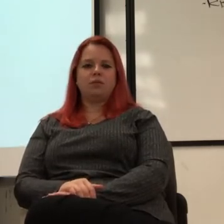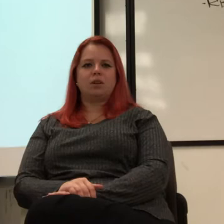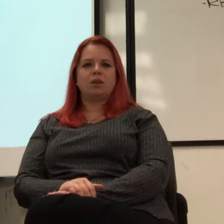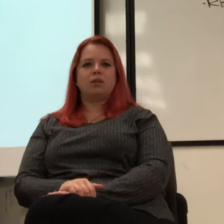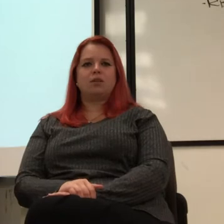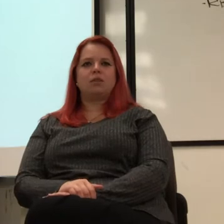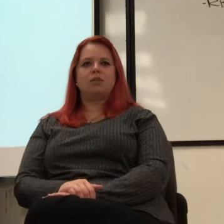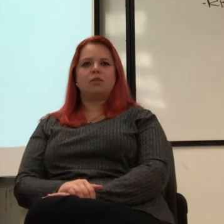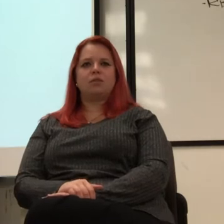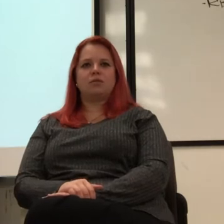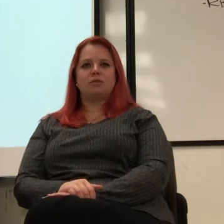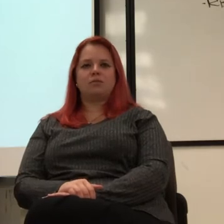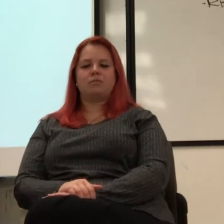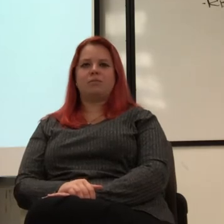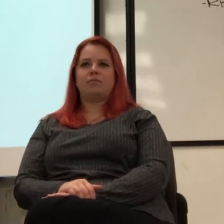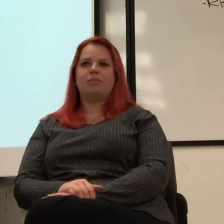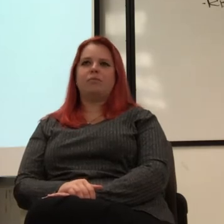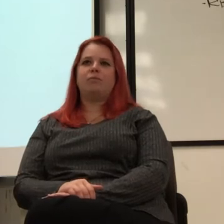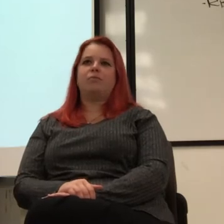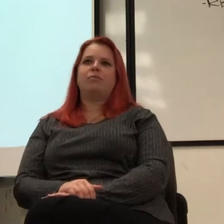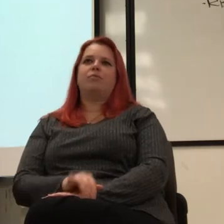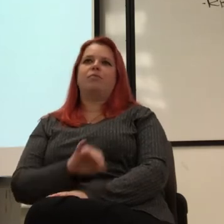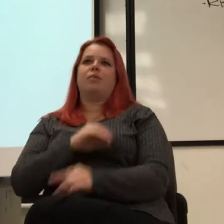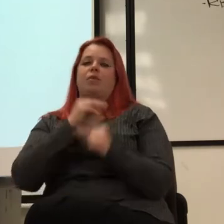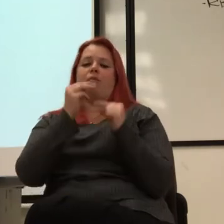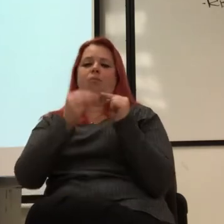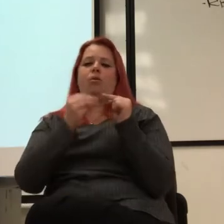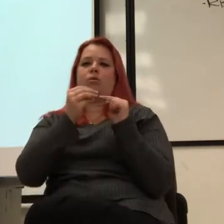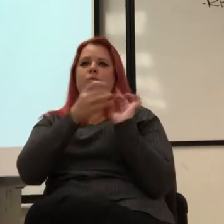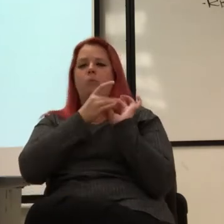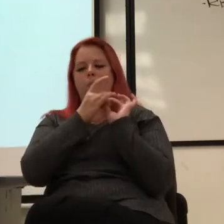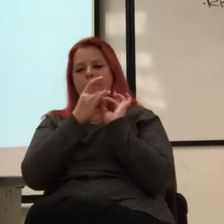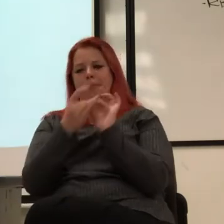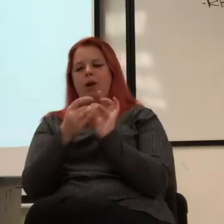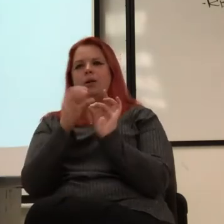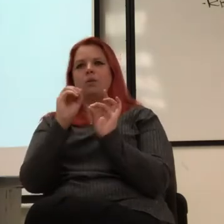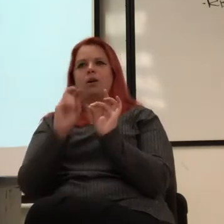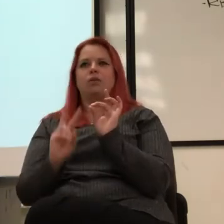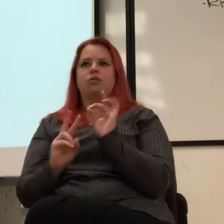hemoglobin, the molecule that binds oxygen. Okay.